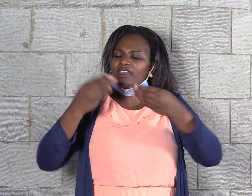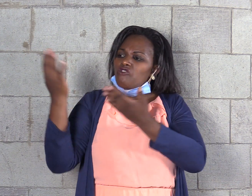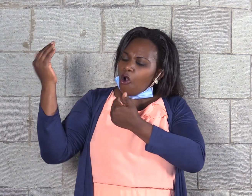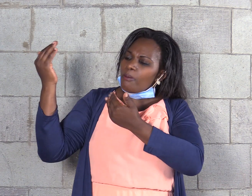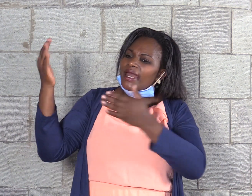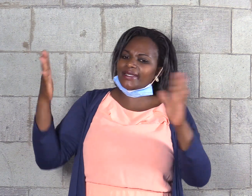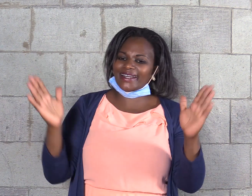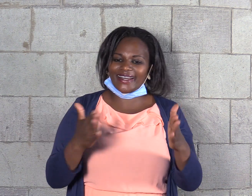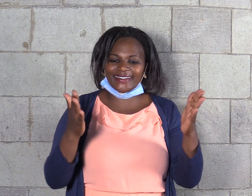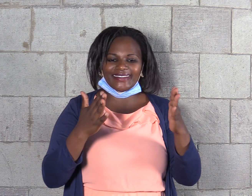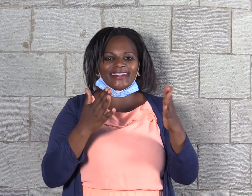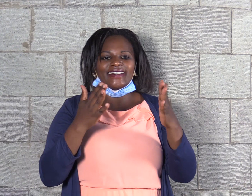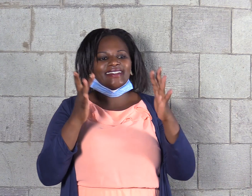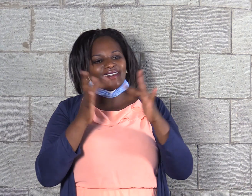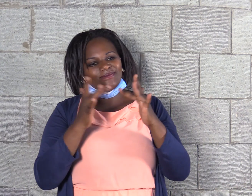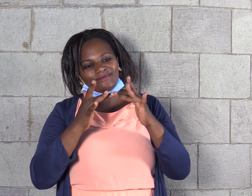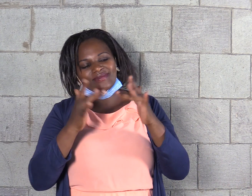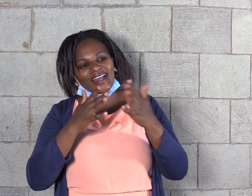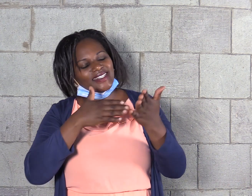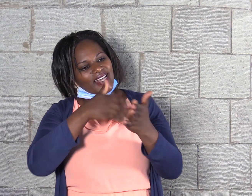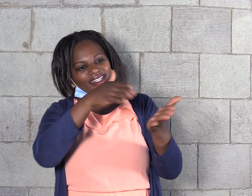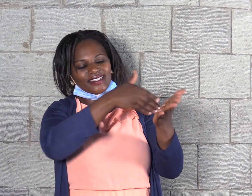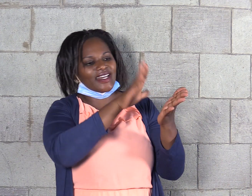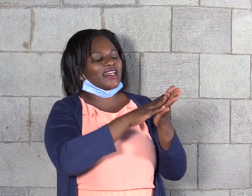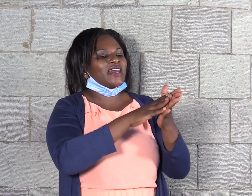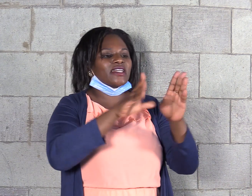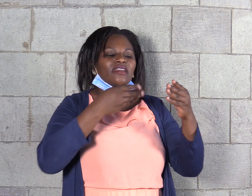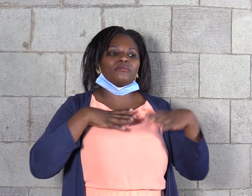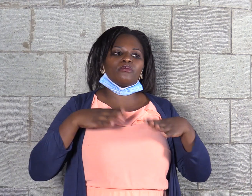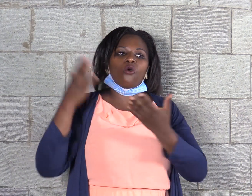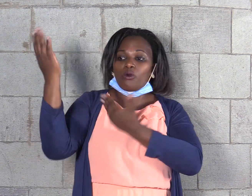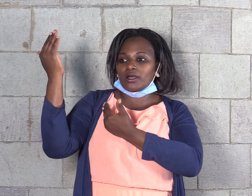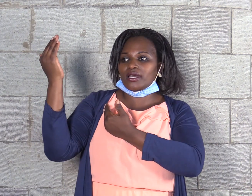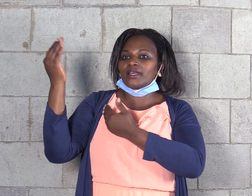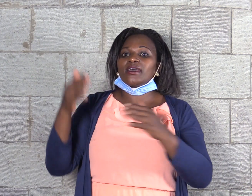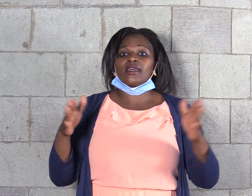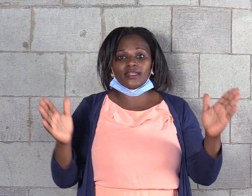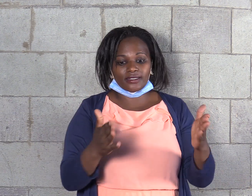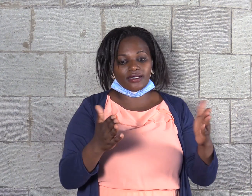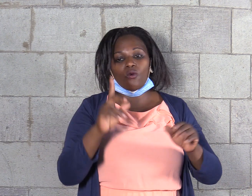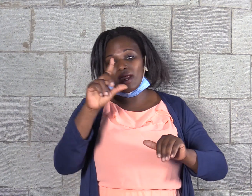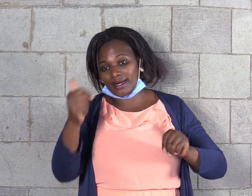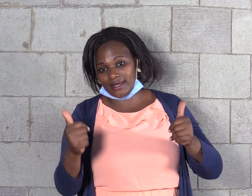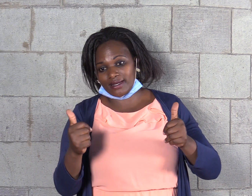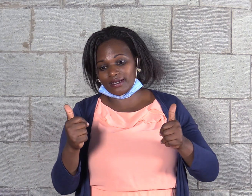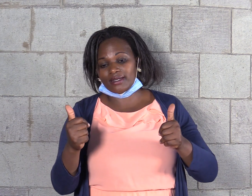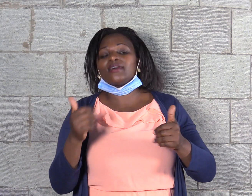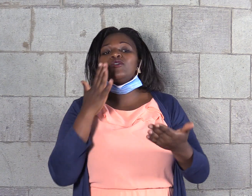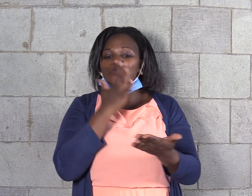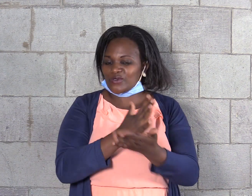online stuff that we are sending? Can we be people of giving hope, people of encouraging each other? Despite this lockdown,